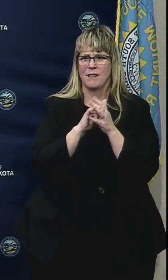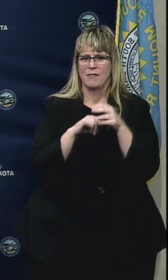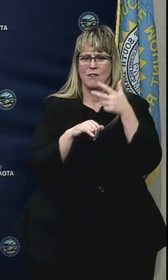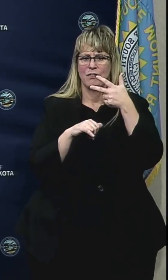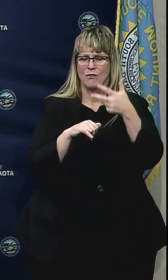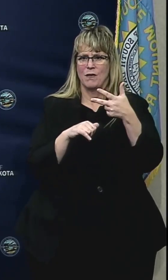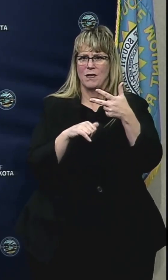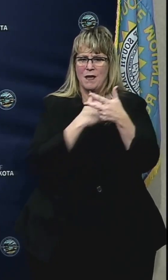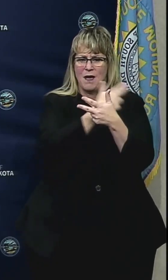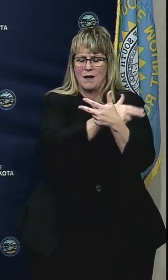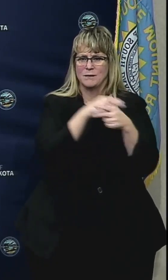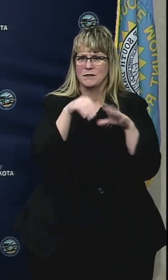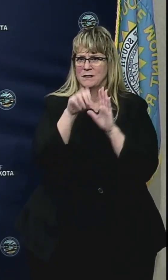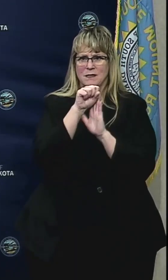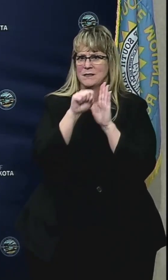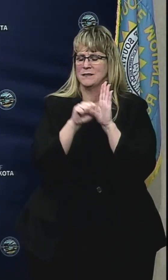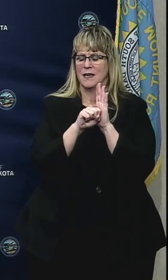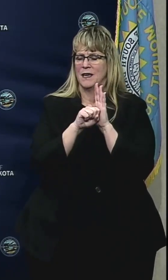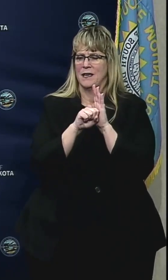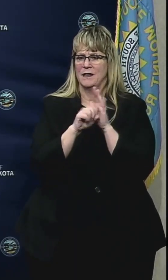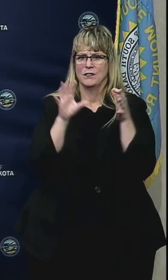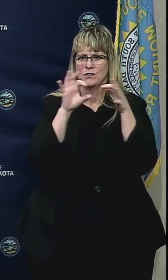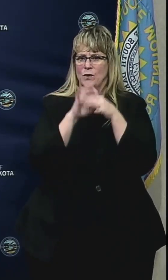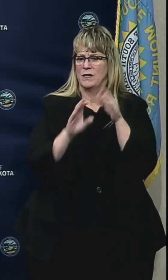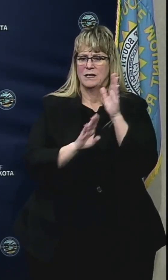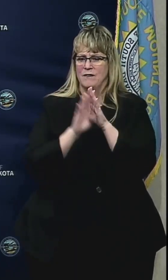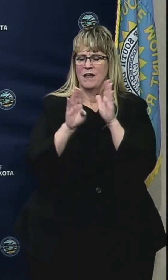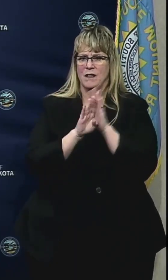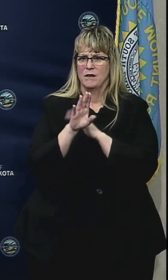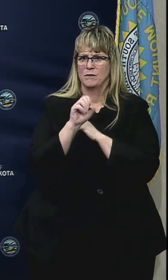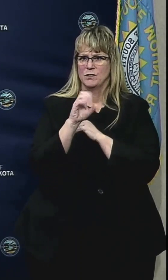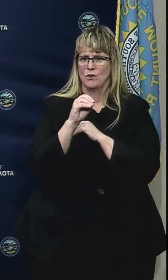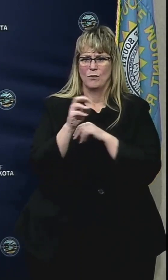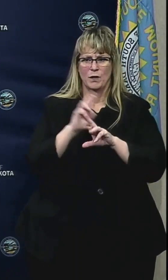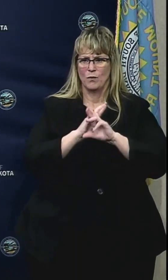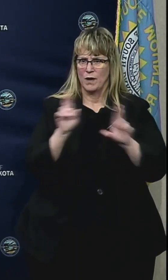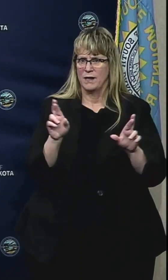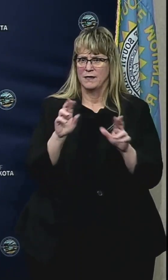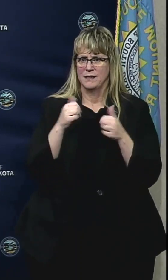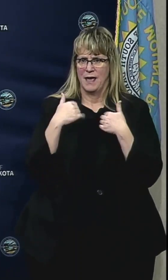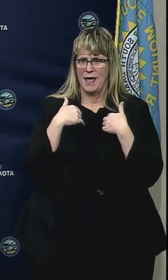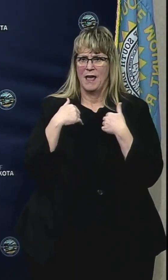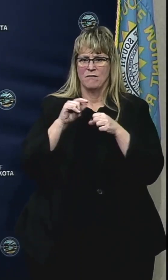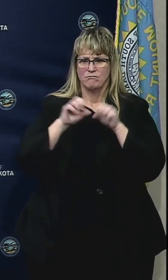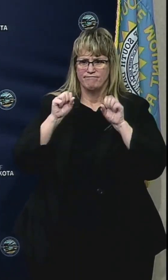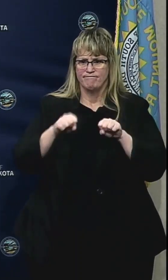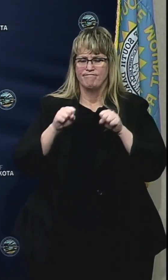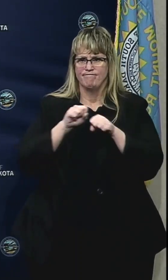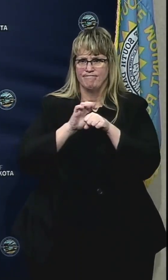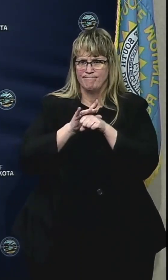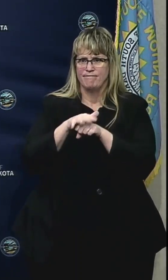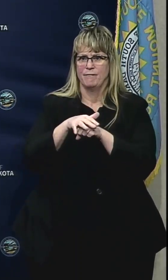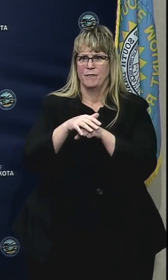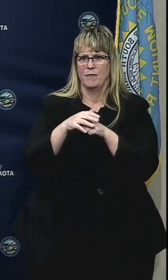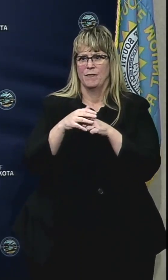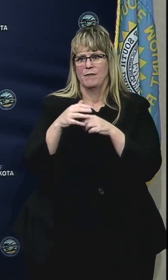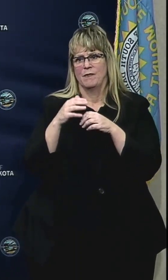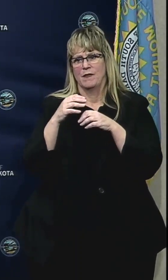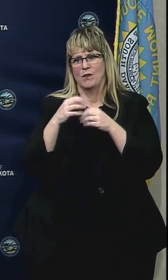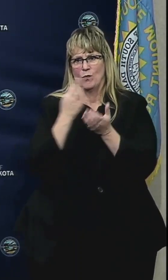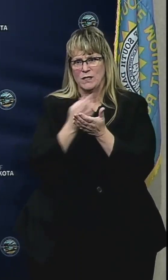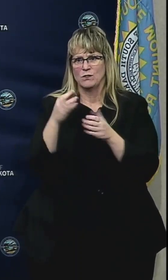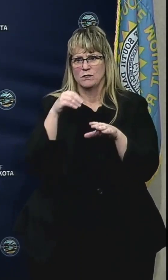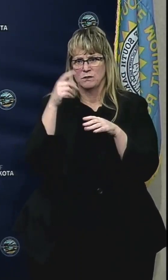large healthcare systems in the state jointly developed so that we would be ready to have enough hospital resources in the state to deal